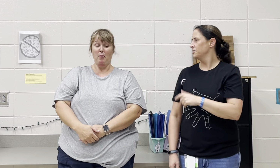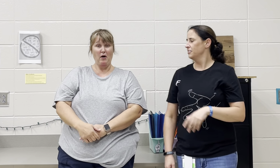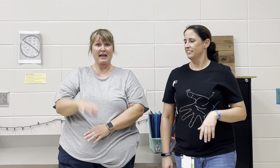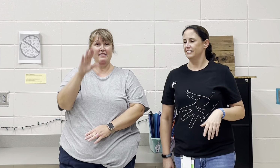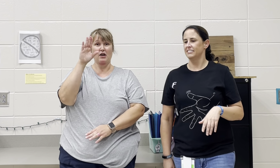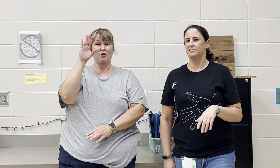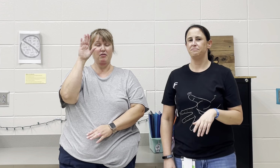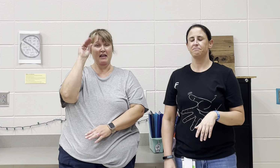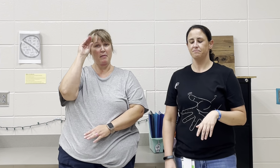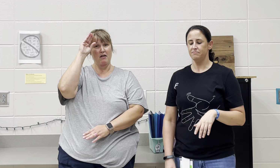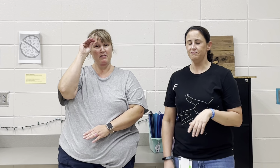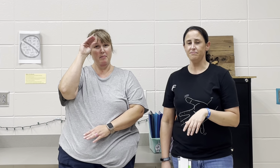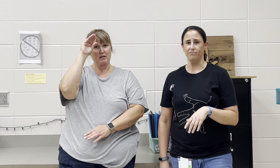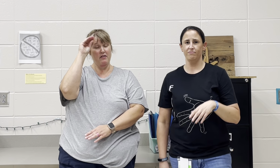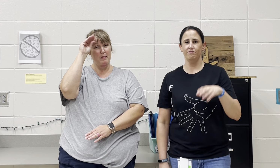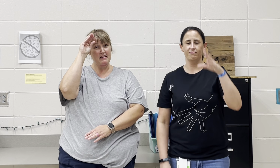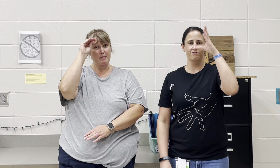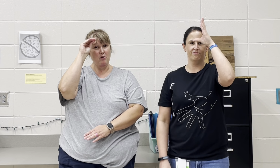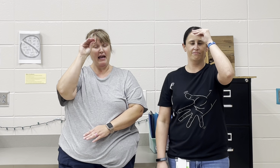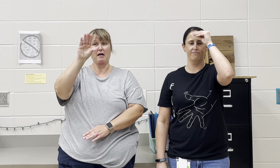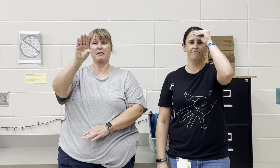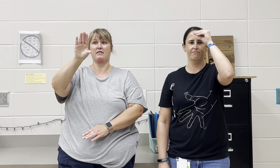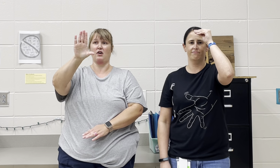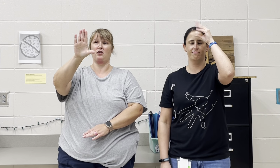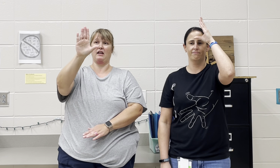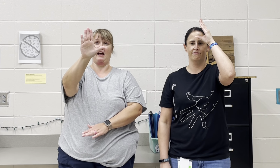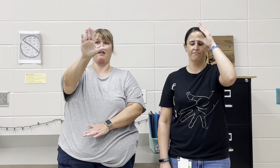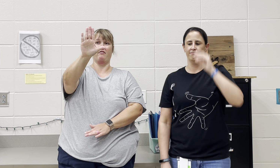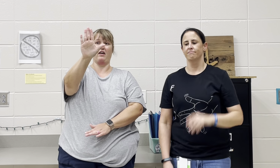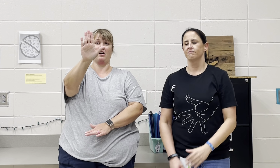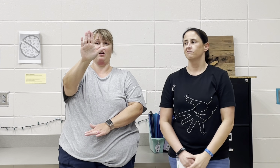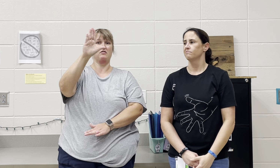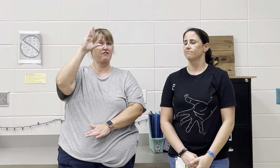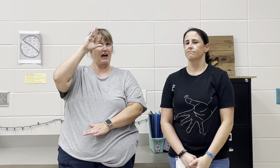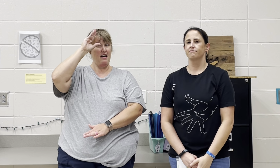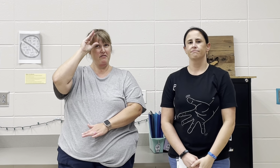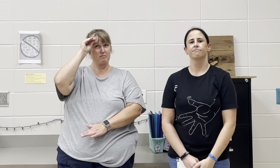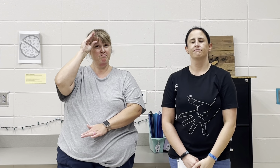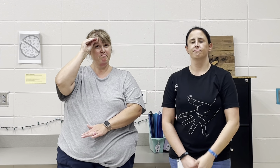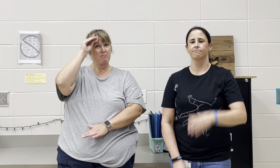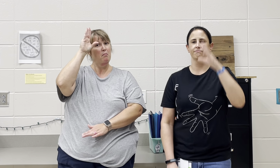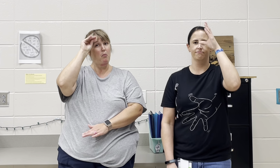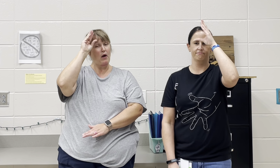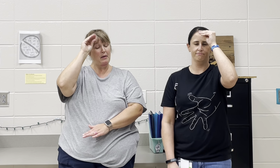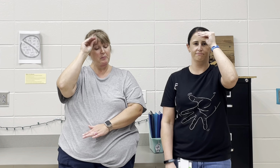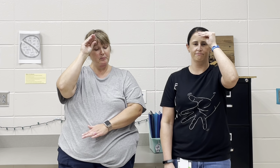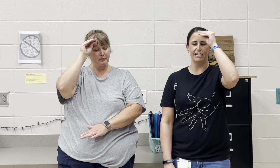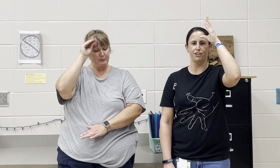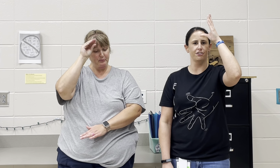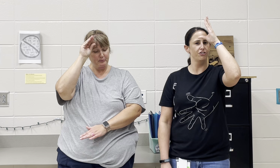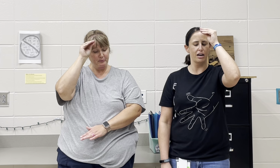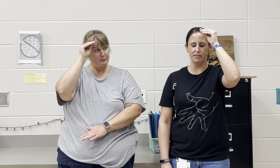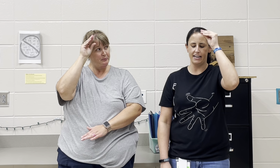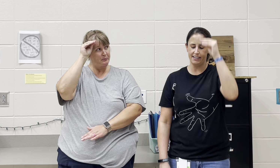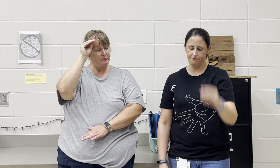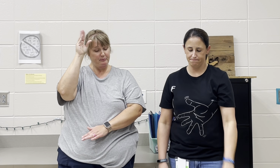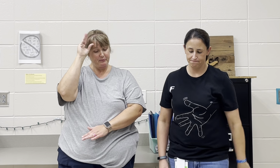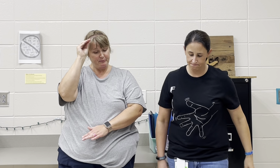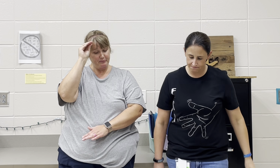boy. So think about the bill of a baseball cap. So you're gonna have a closed 5, boy. And you're grabbing the hat.